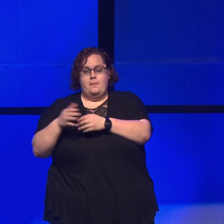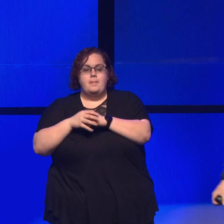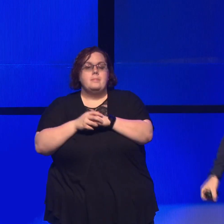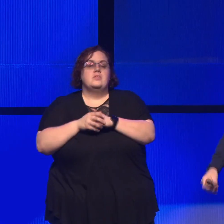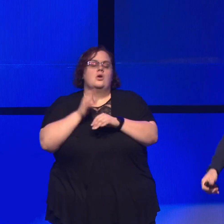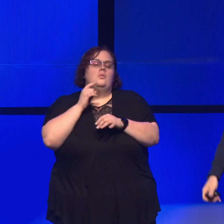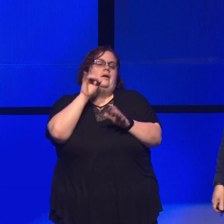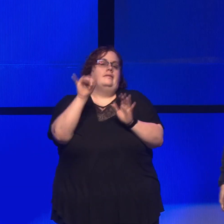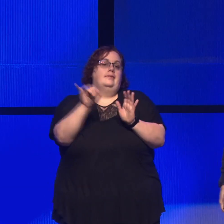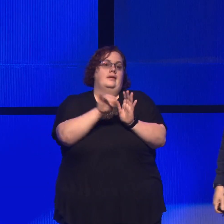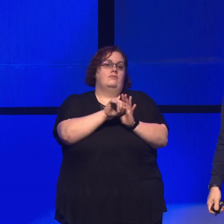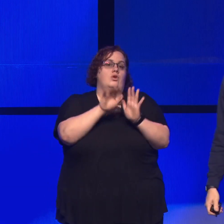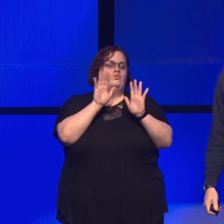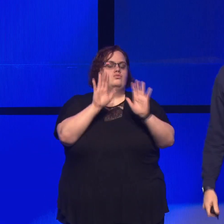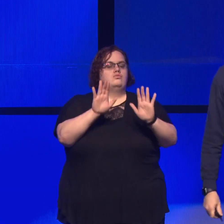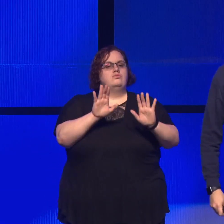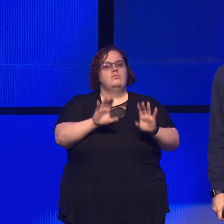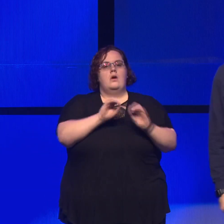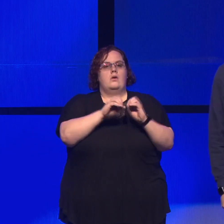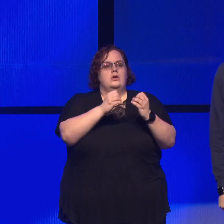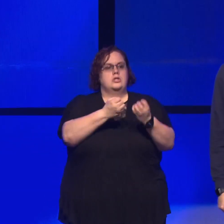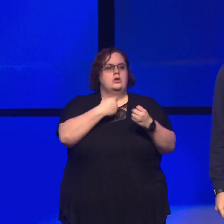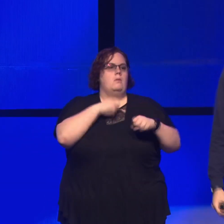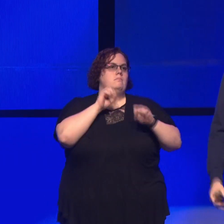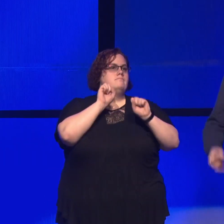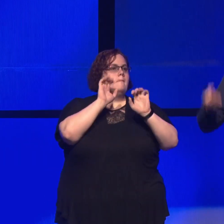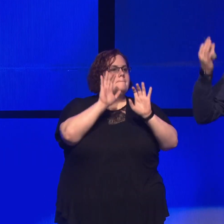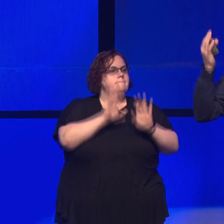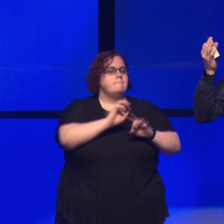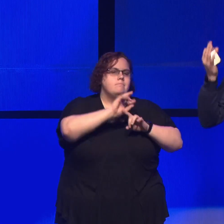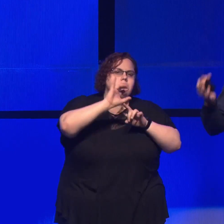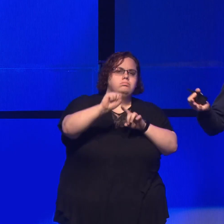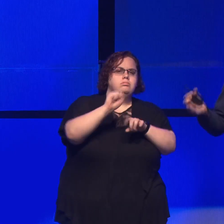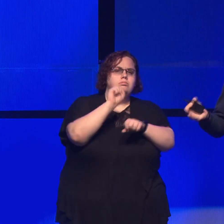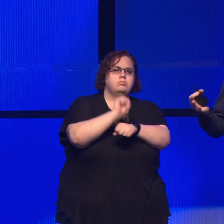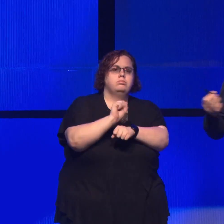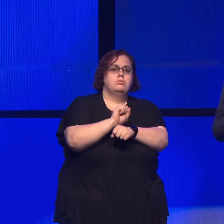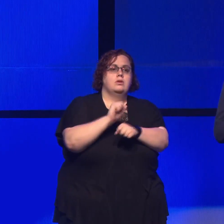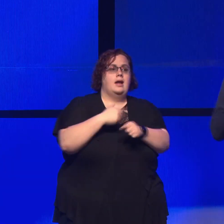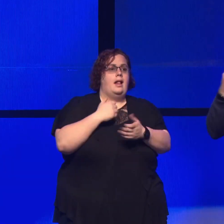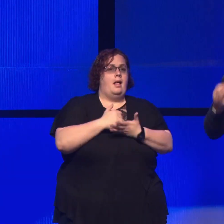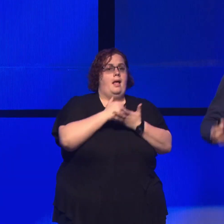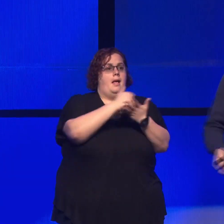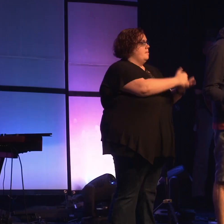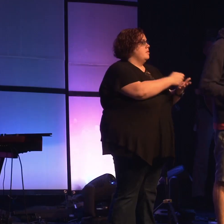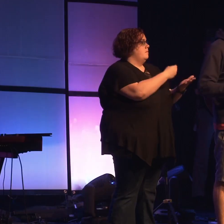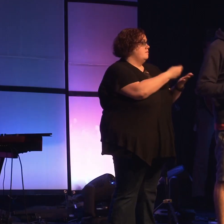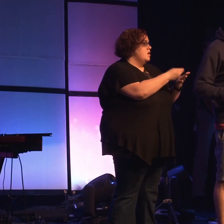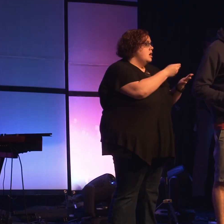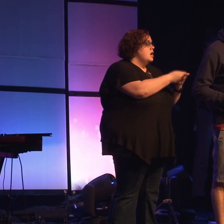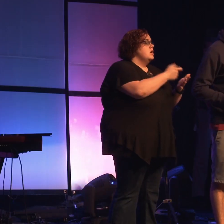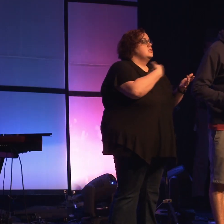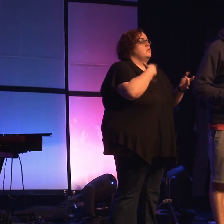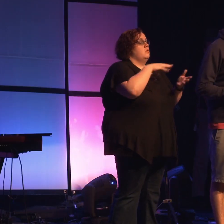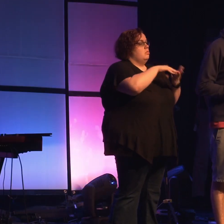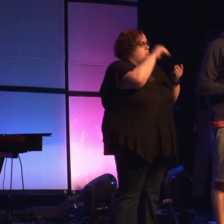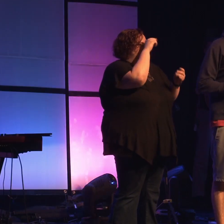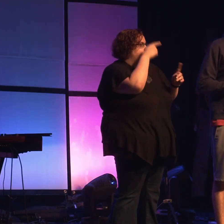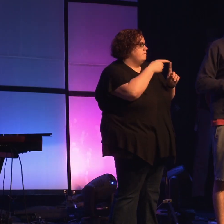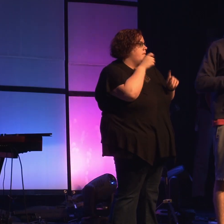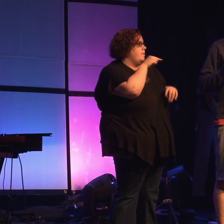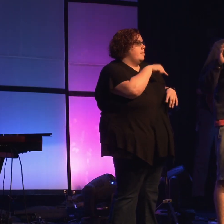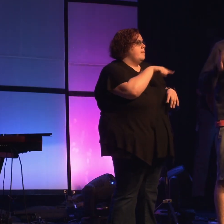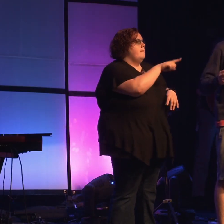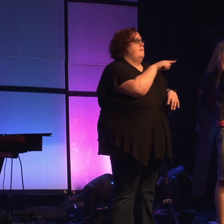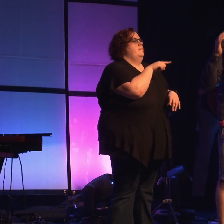great organizations doing amazing, incredible work, and then we just try to help them raise funds, and we partner with them, and we learn from them.